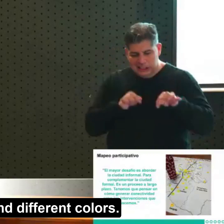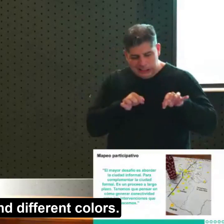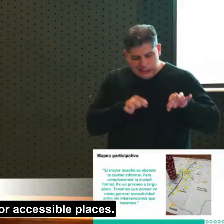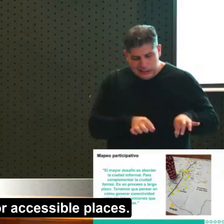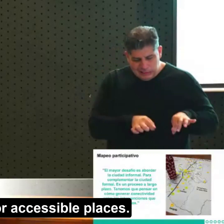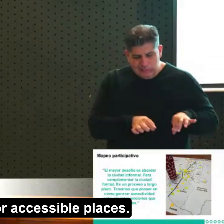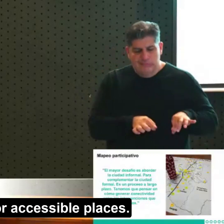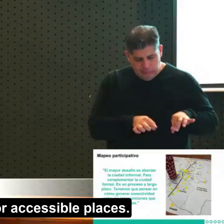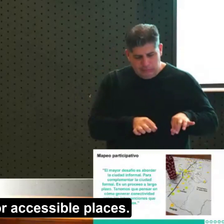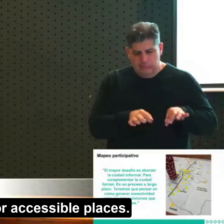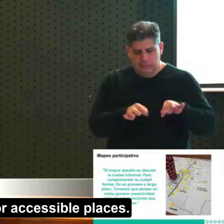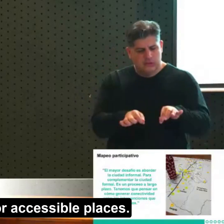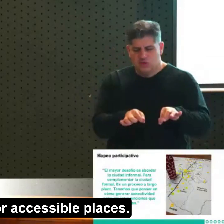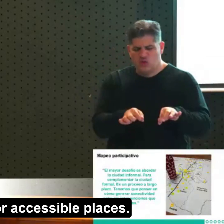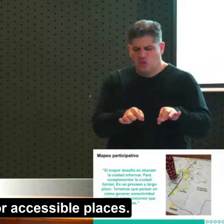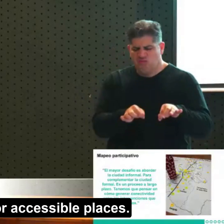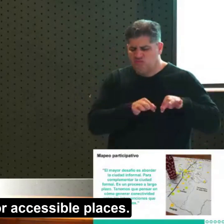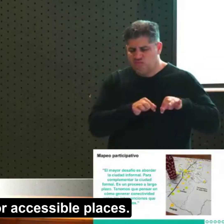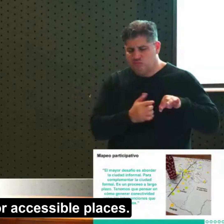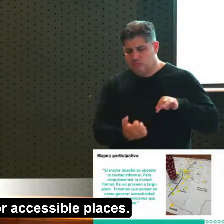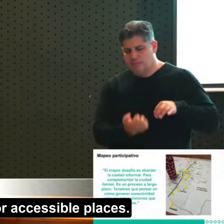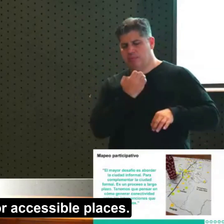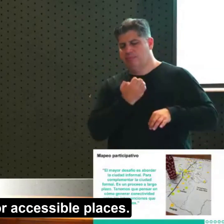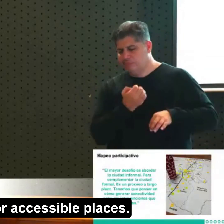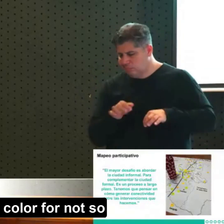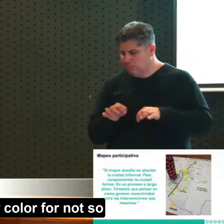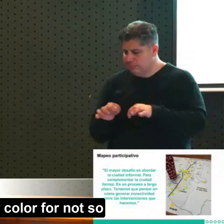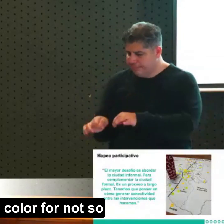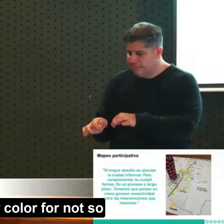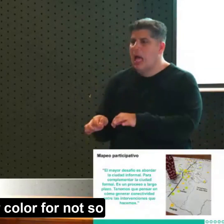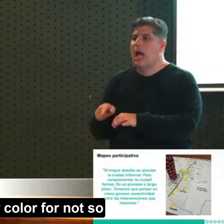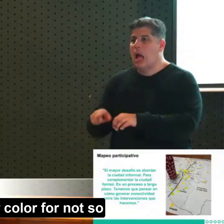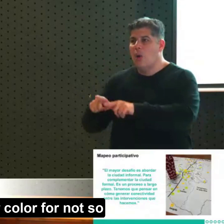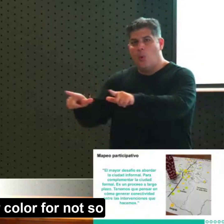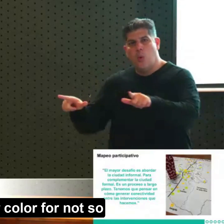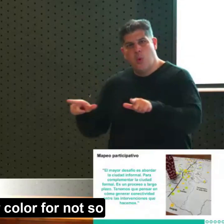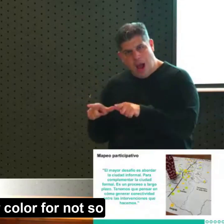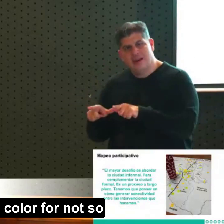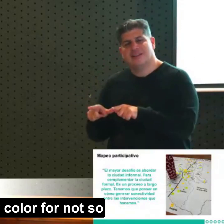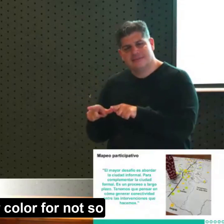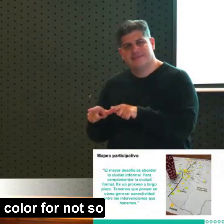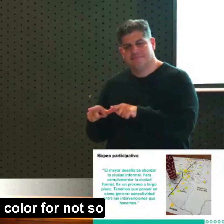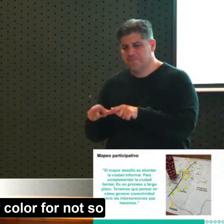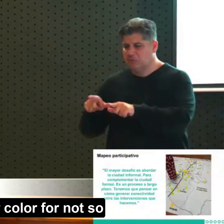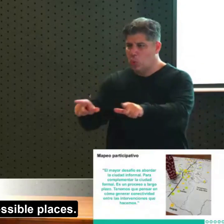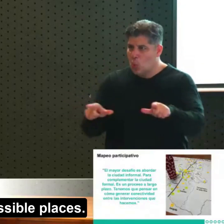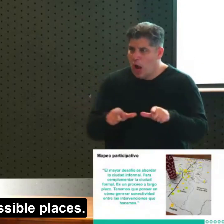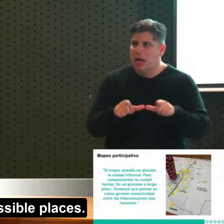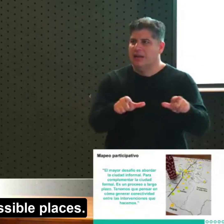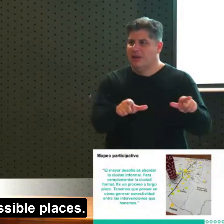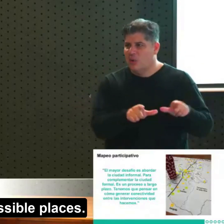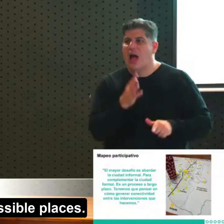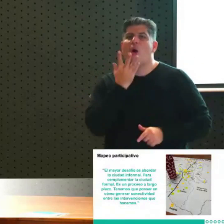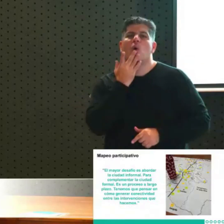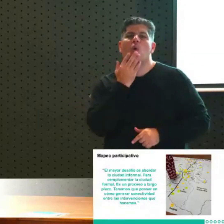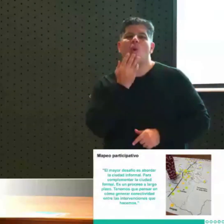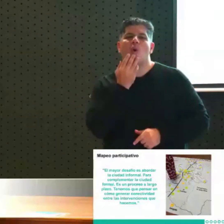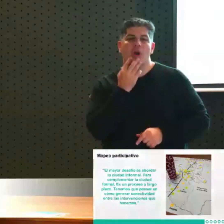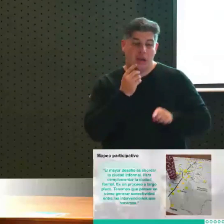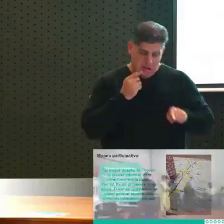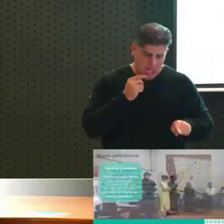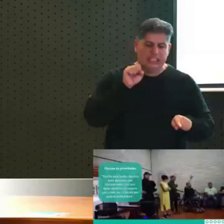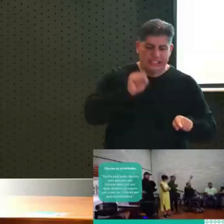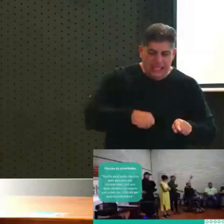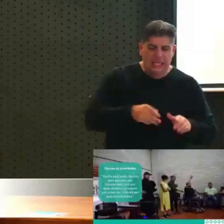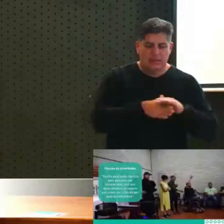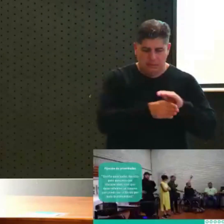different colors, one color for accessible places and another color for not so accessible places.